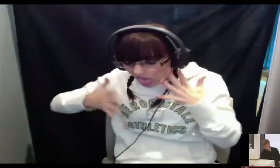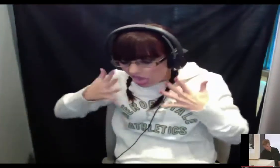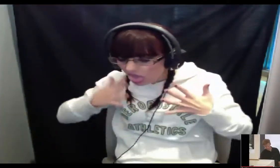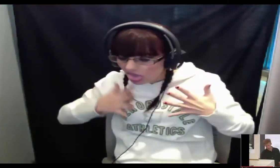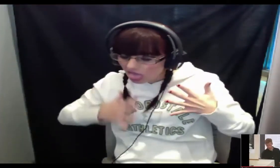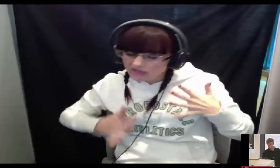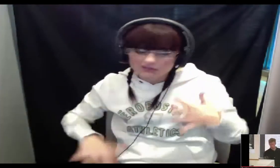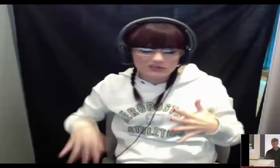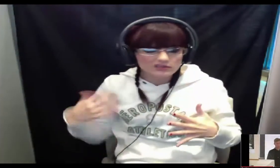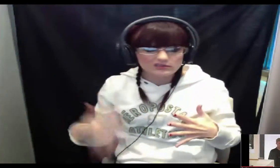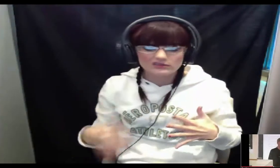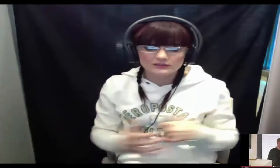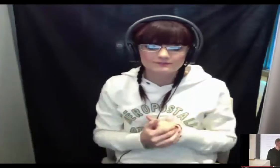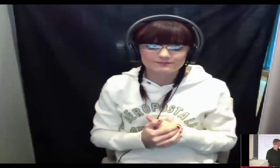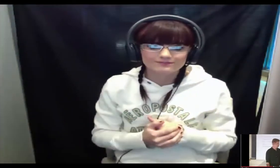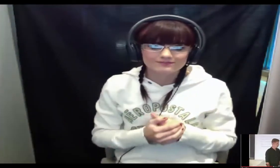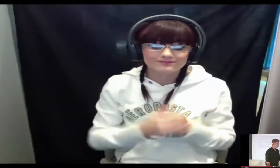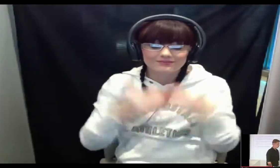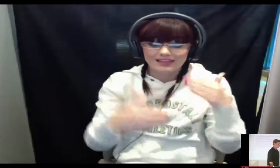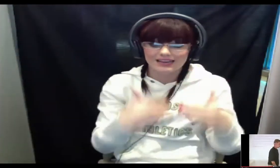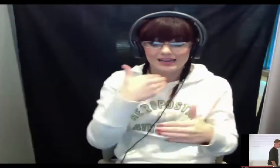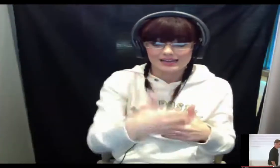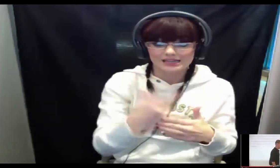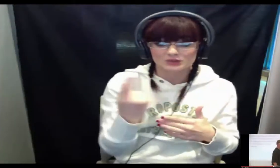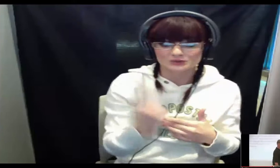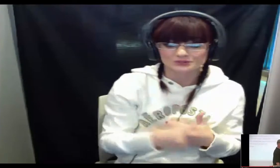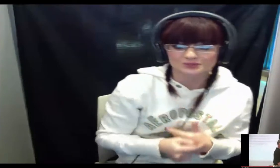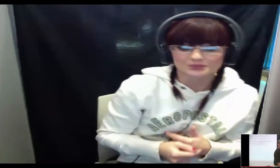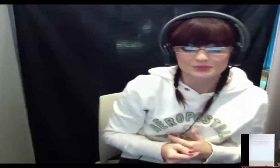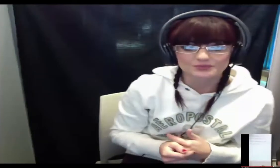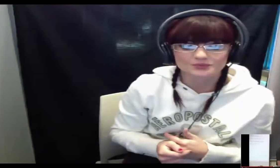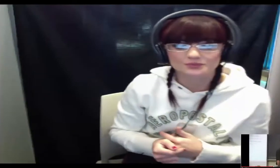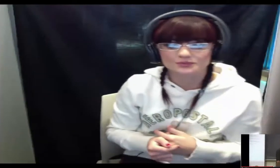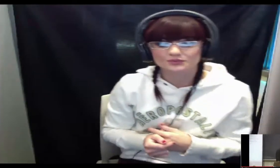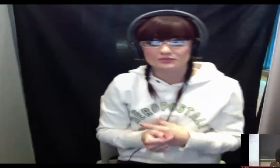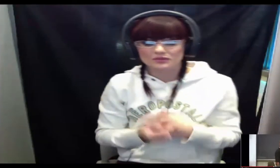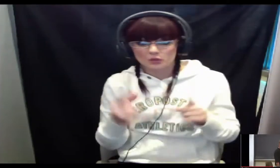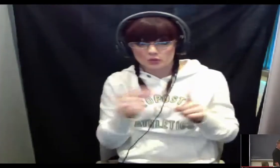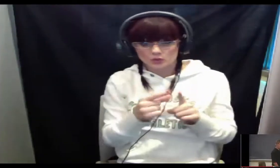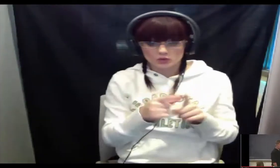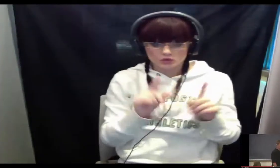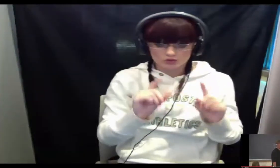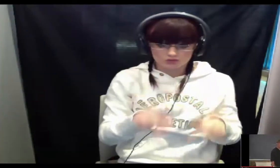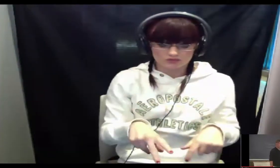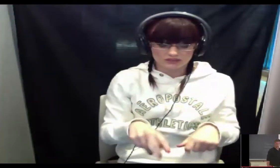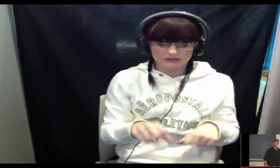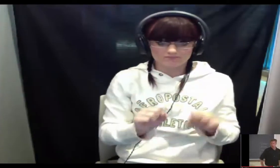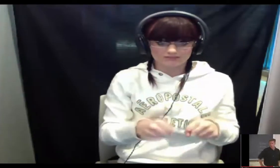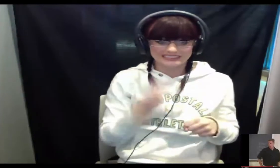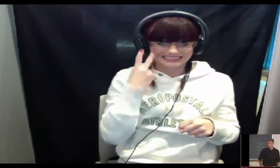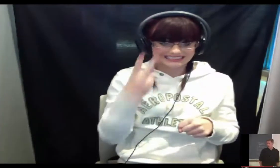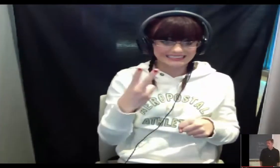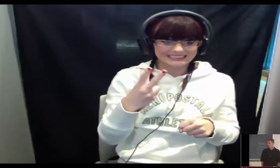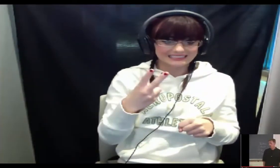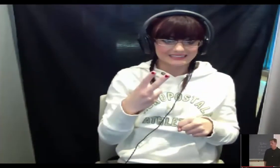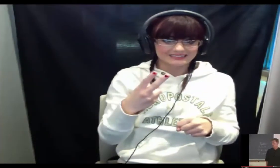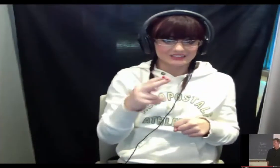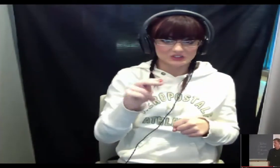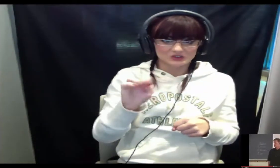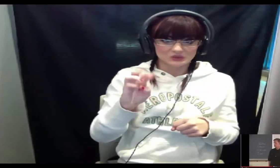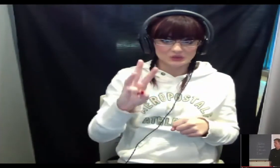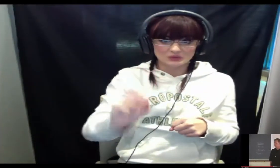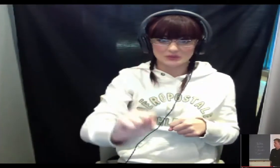Next one. Term that you should see on the news or hear on a